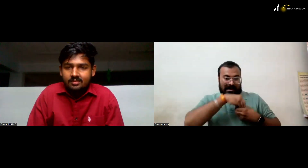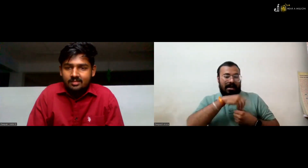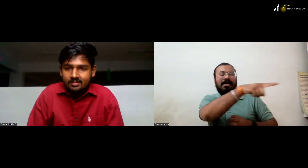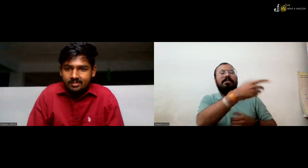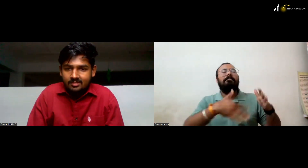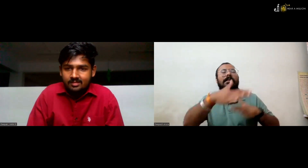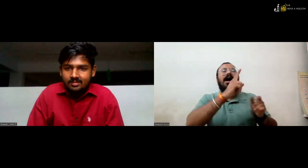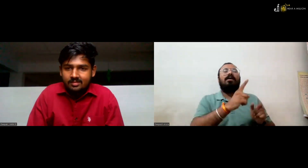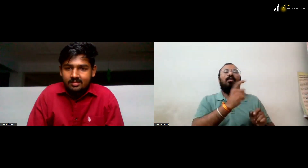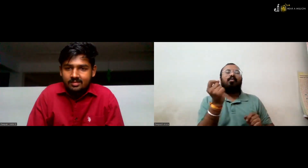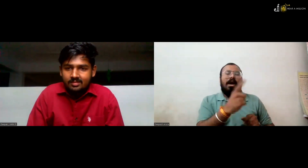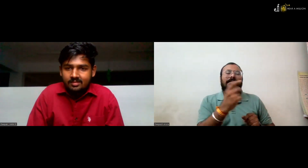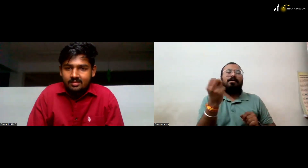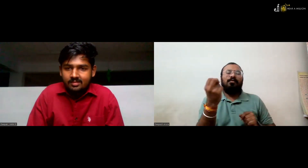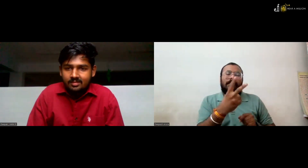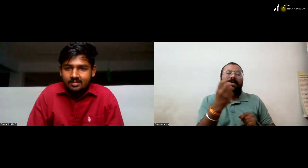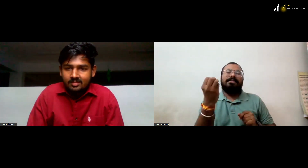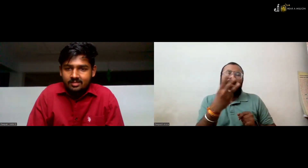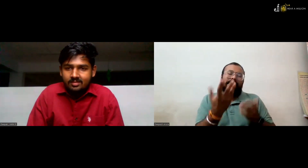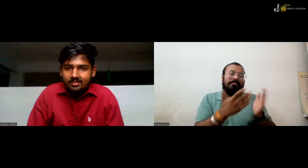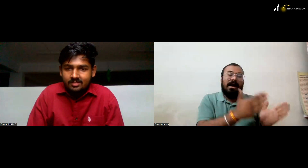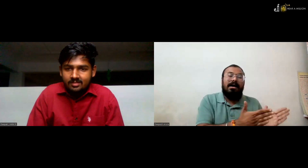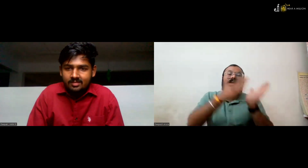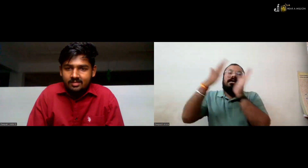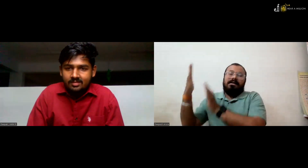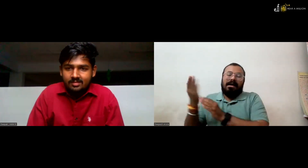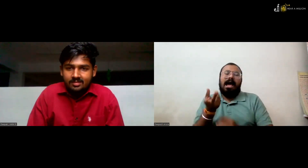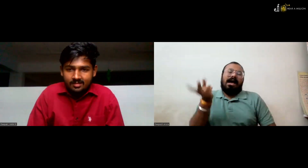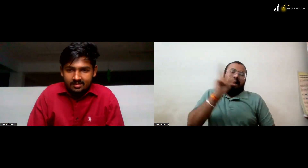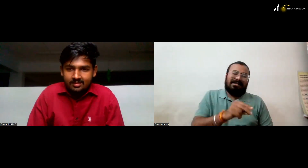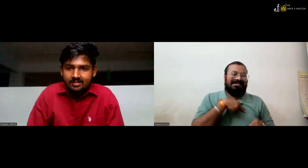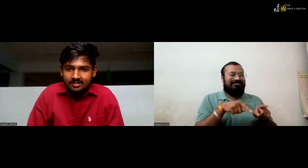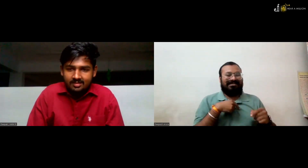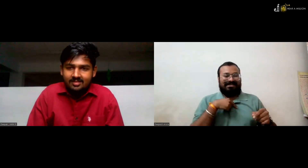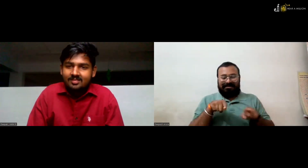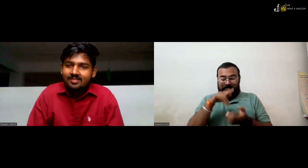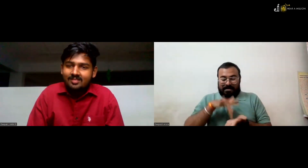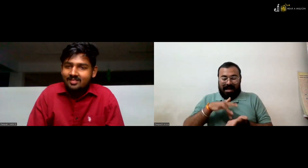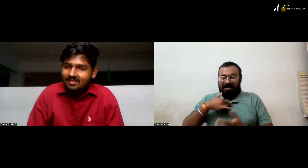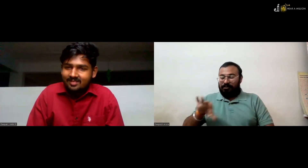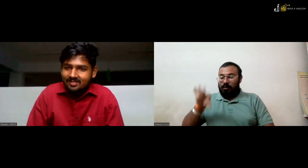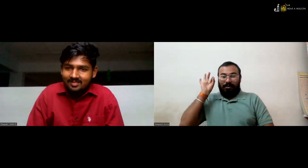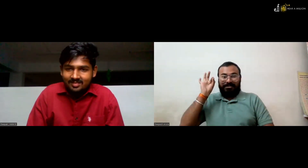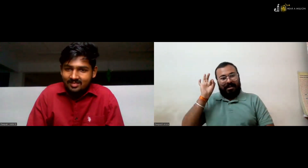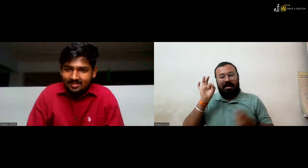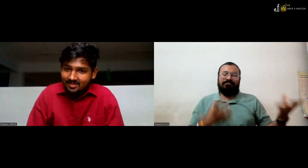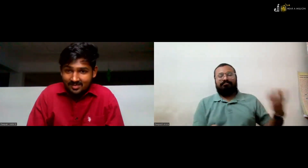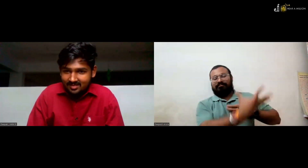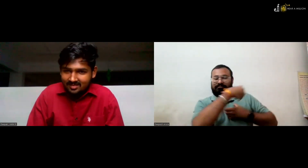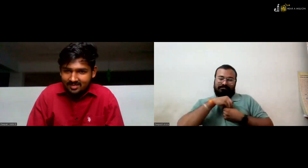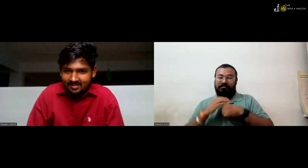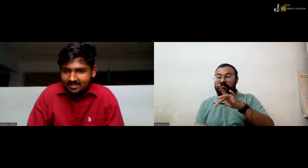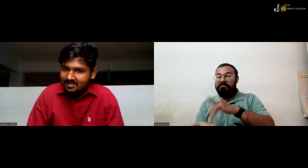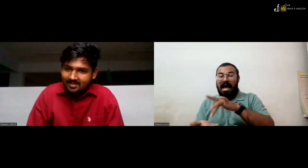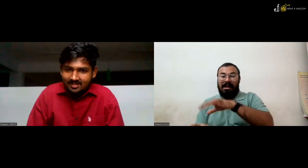maybe people were thinking that we can be a part of this trip. And when we were planning that after 2 or 3 months we